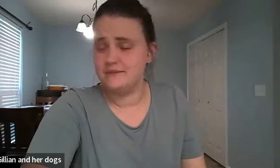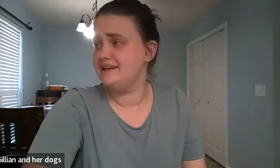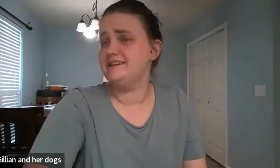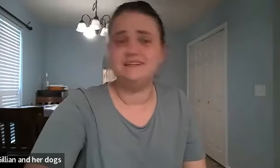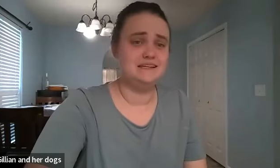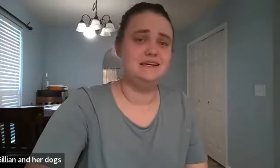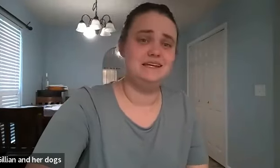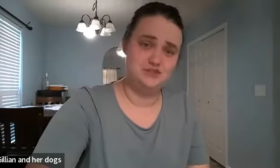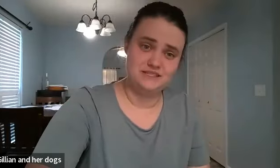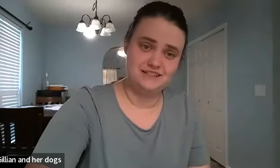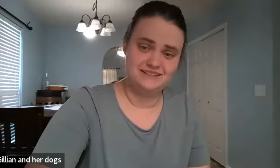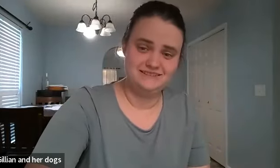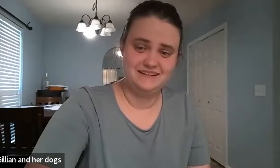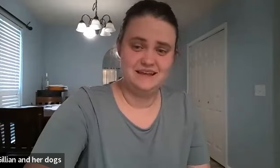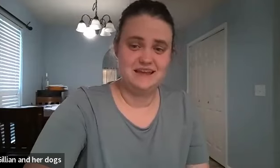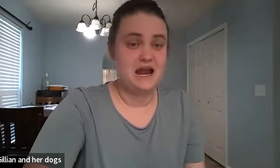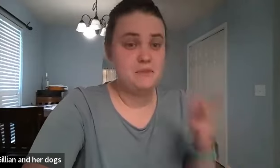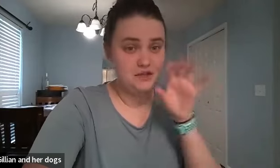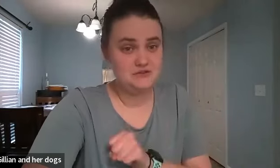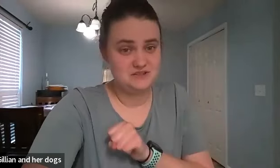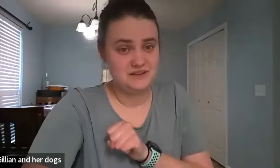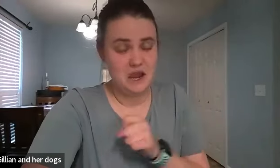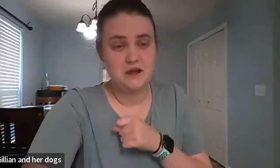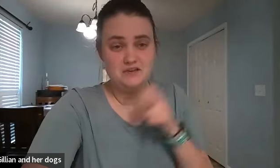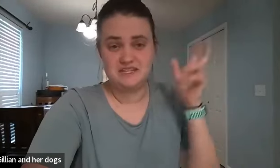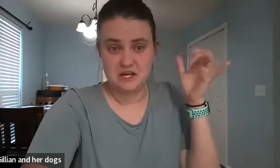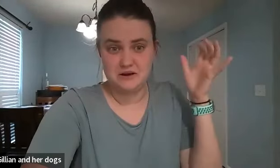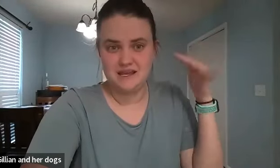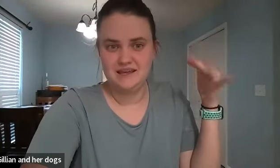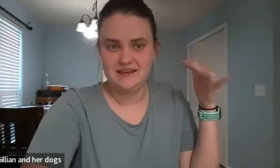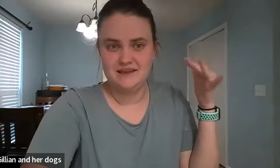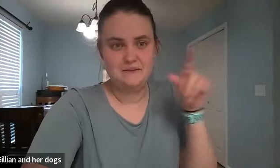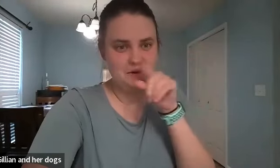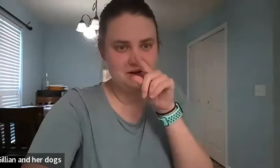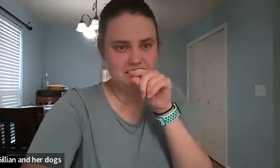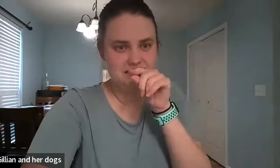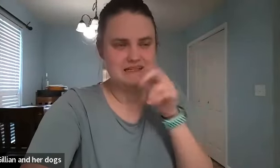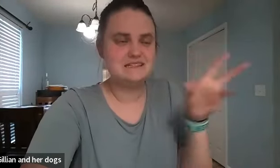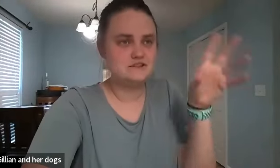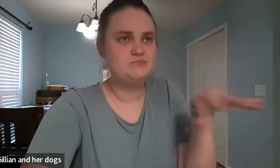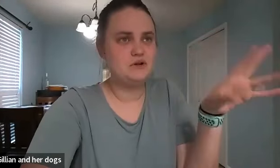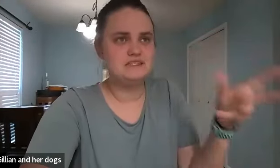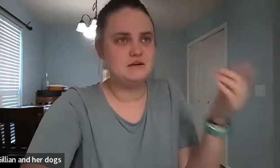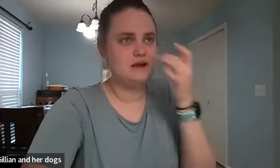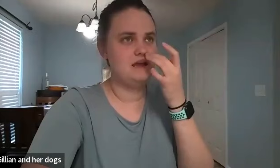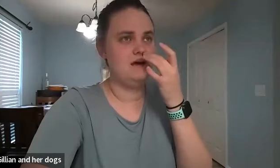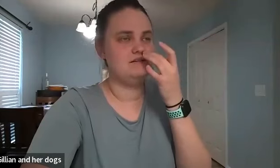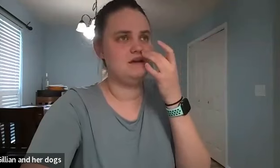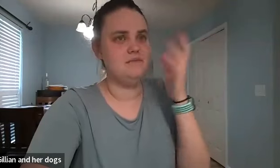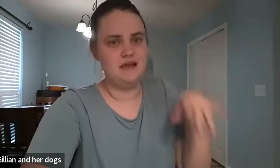like, interesting. And I'm not used to it. Like, I'm not used to hearing the birds because there's birds here in my house,